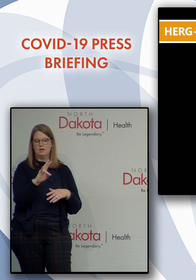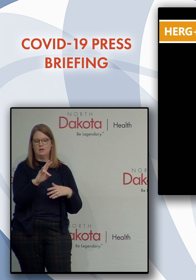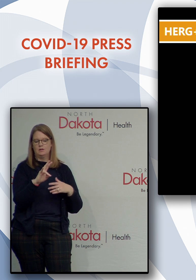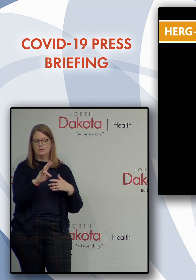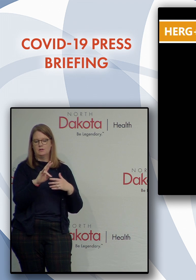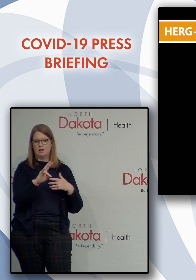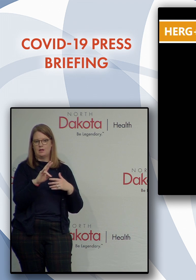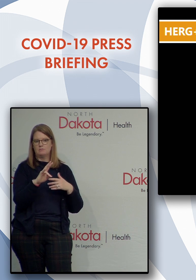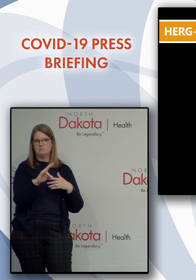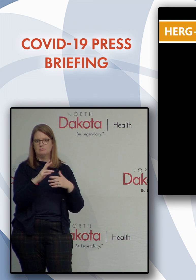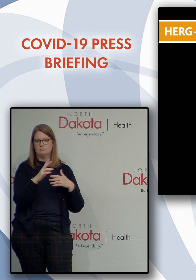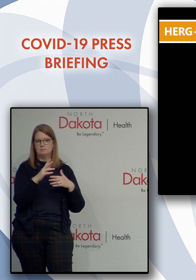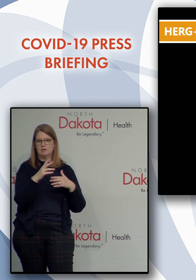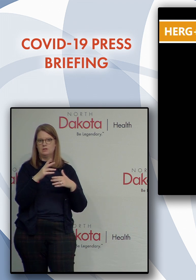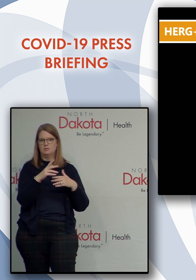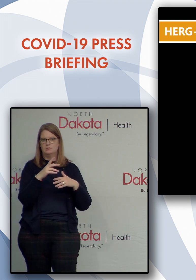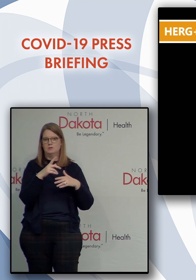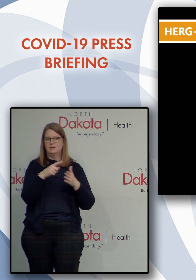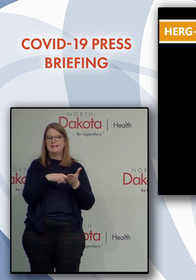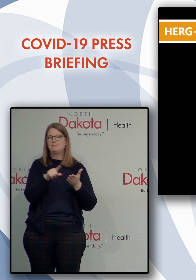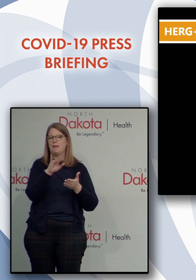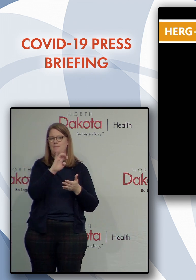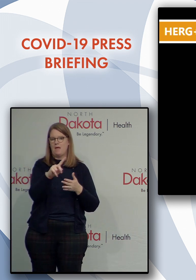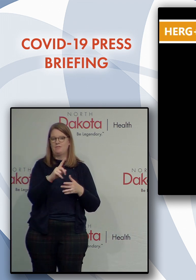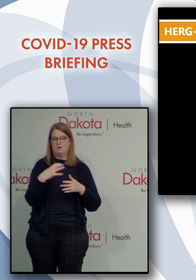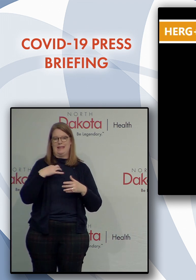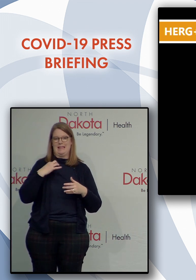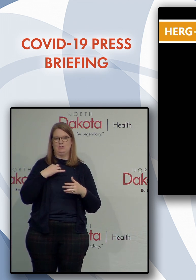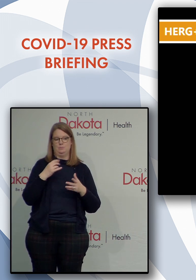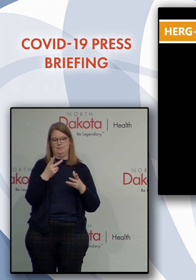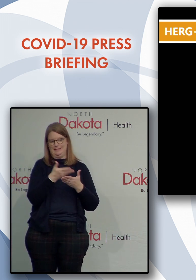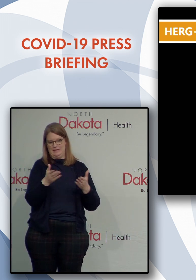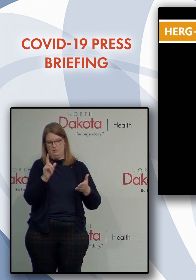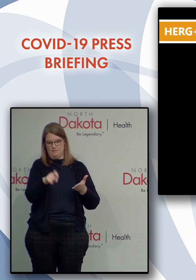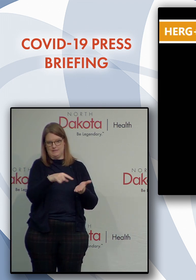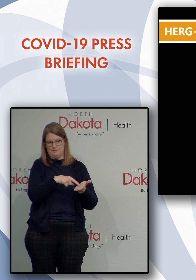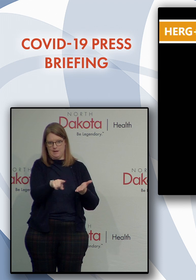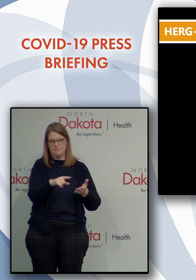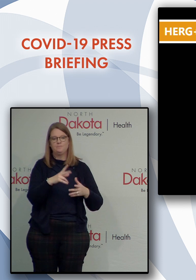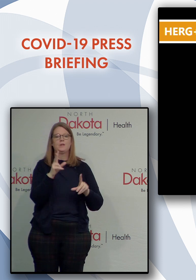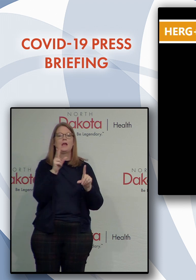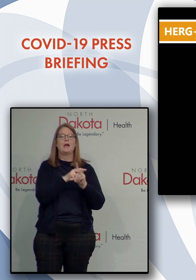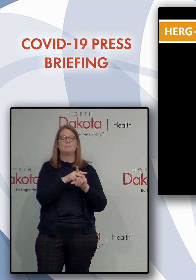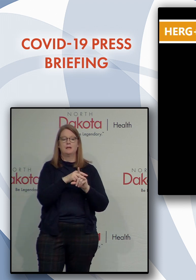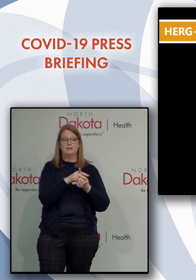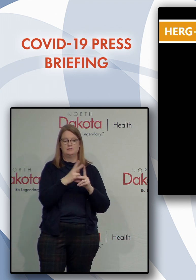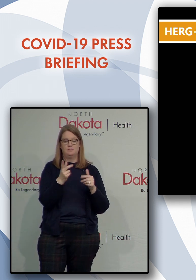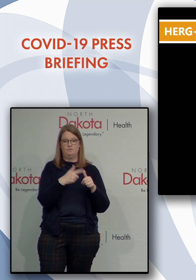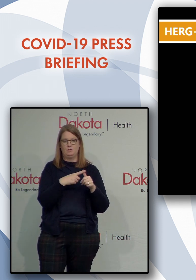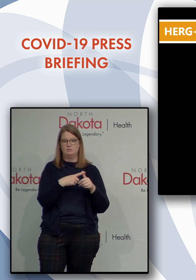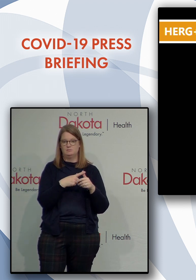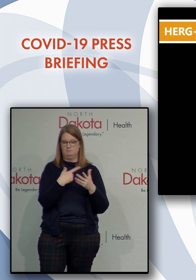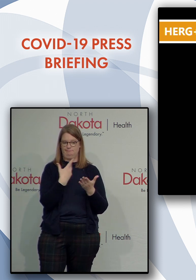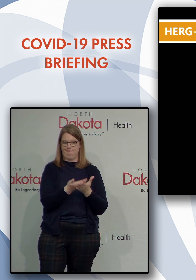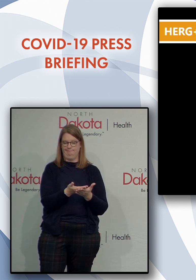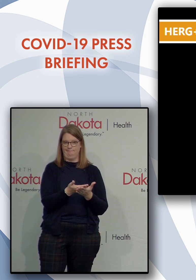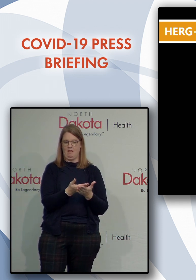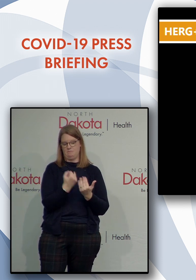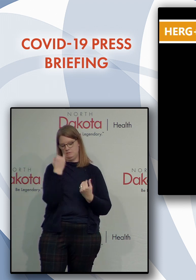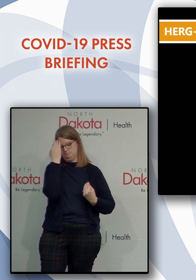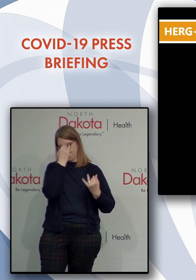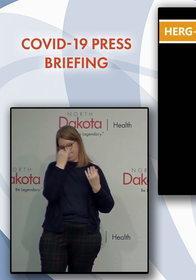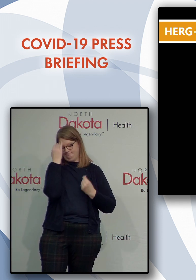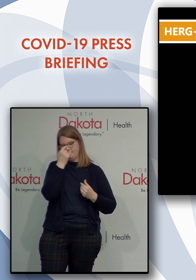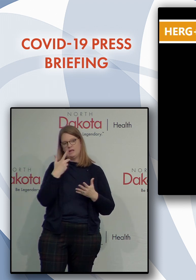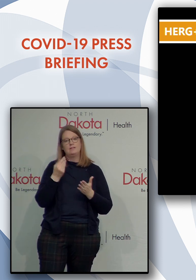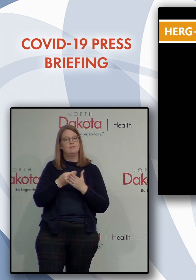of the application. So this is reimbursement for eligible expenses. Applications will be considered first come, first served basis. Funding will